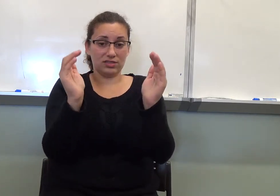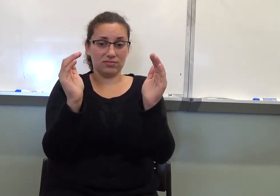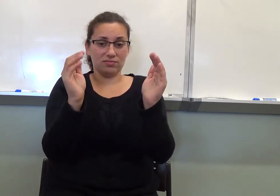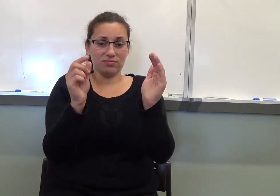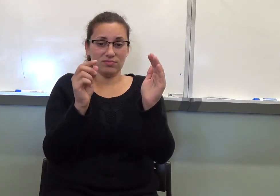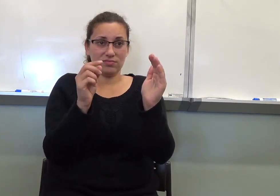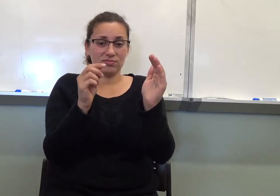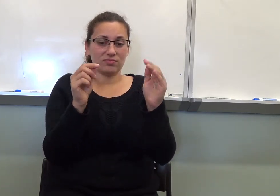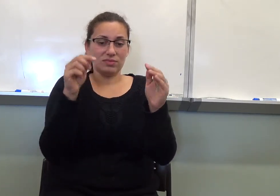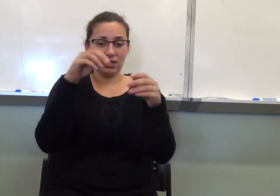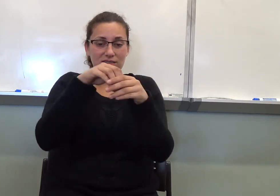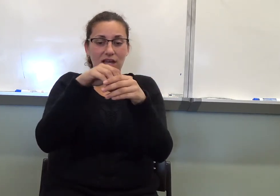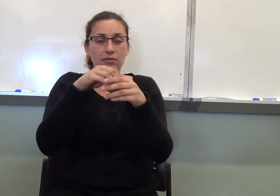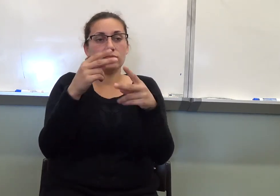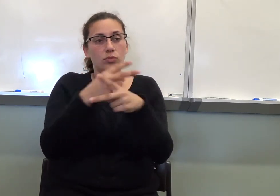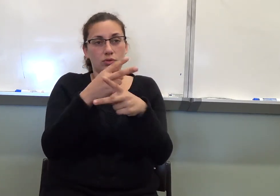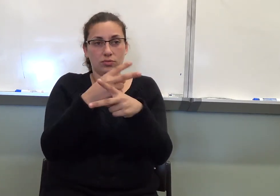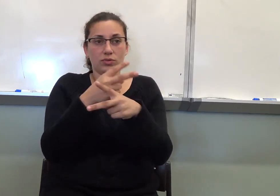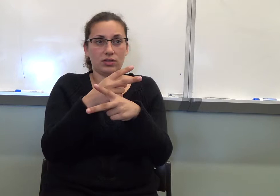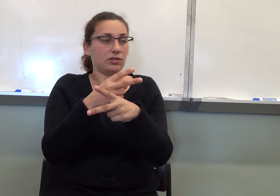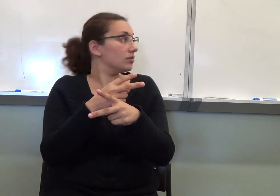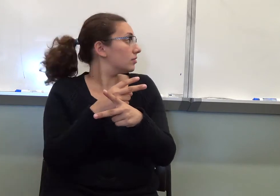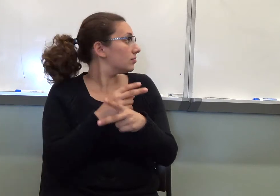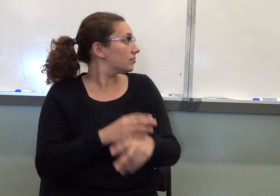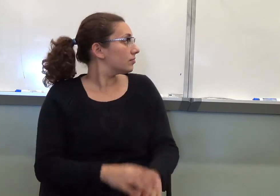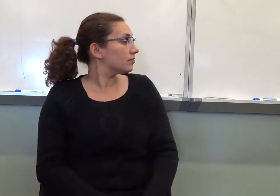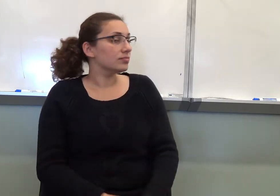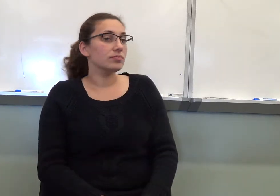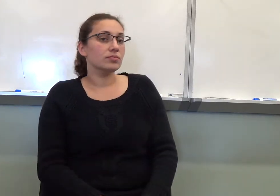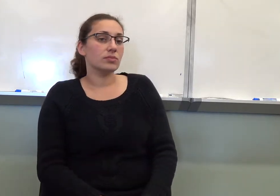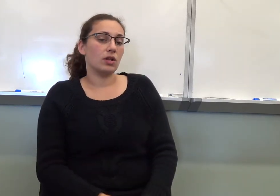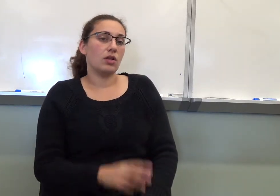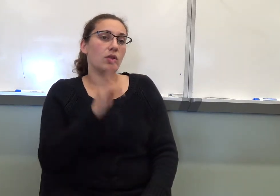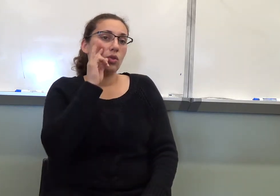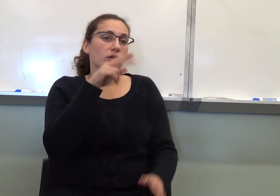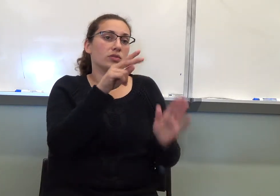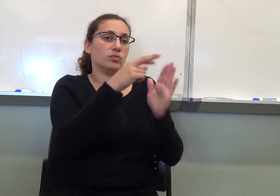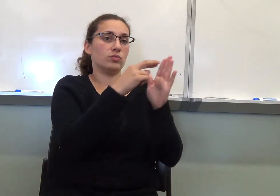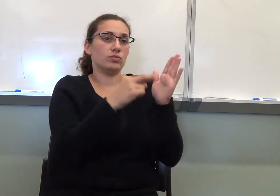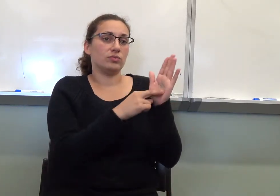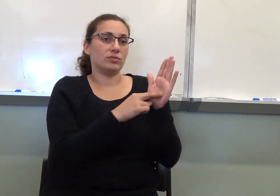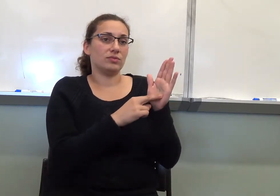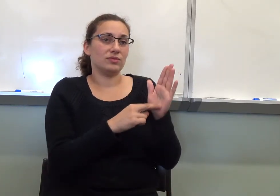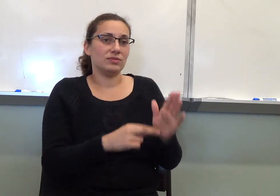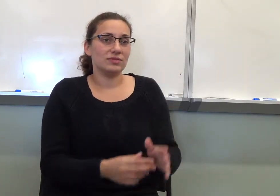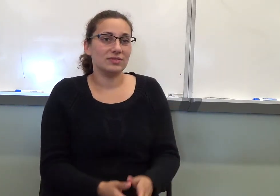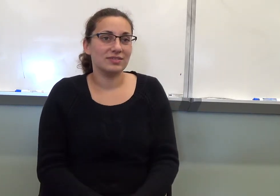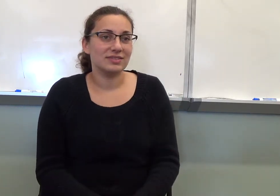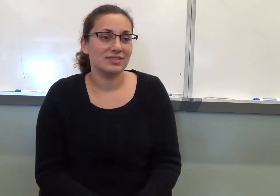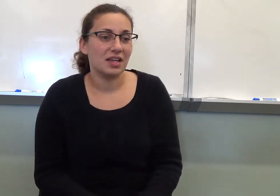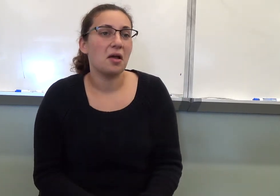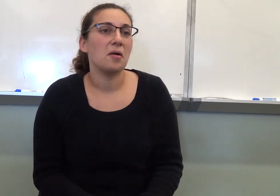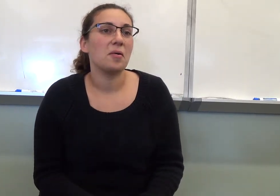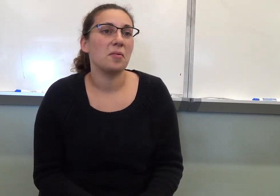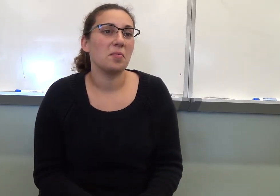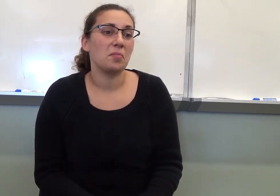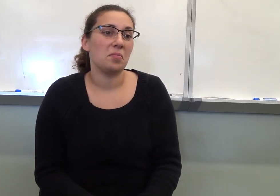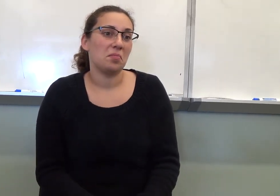Okay. In that case, we should look at the properties for multiplication, and there's two major ones, and they are called